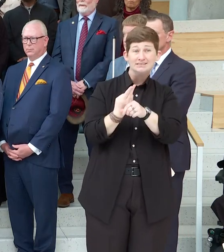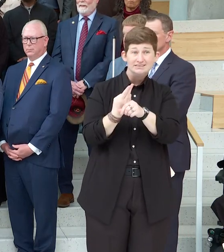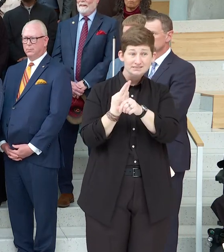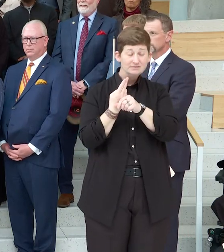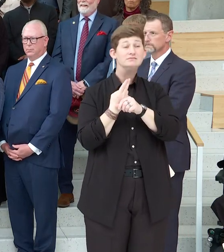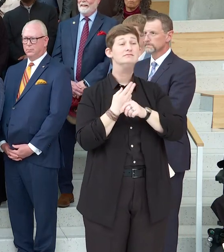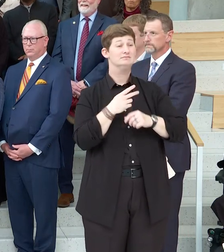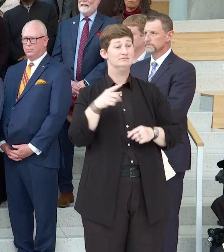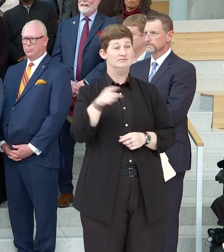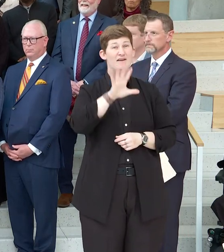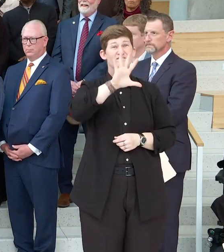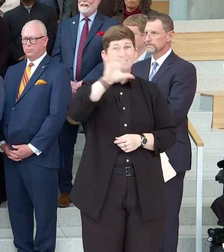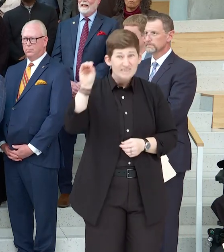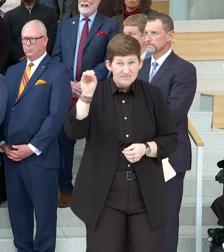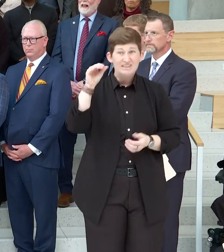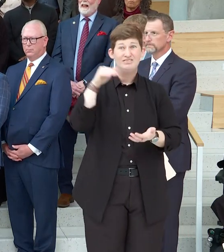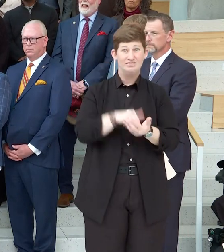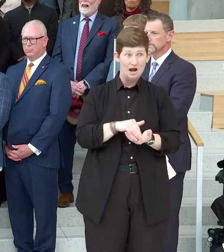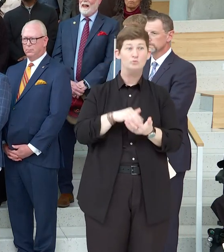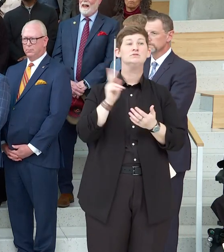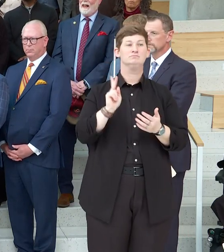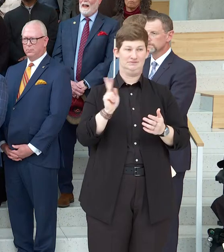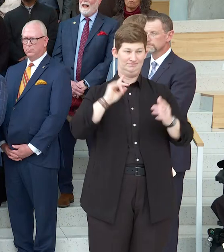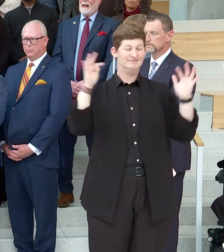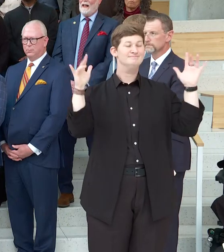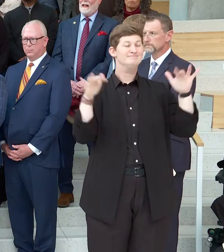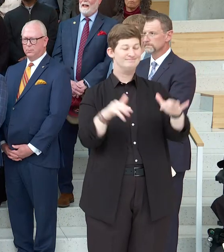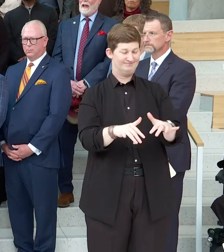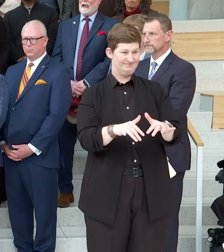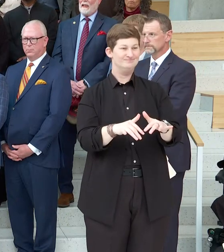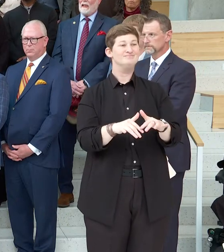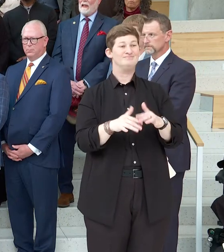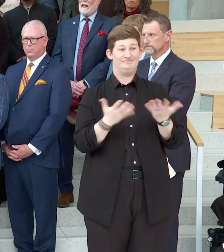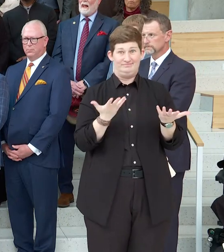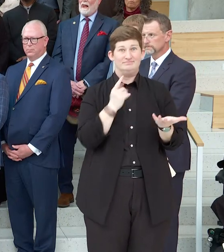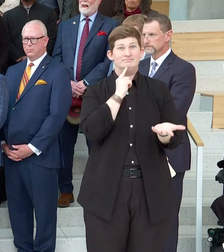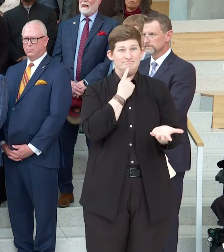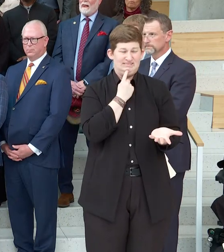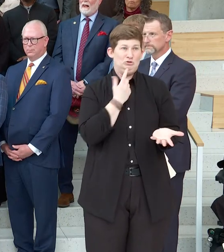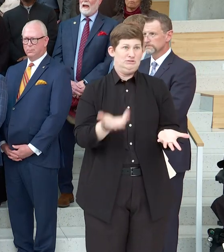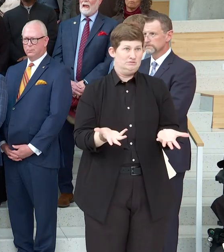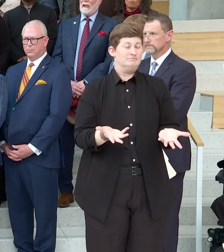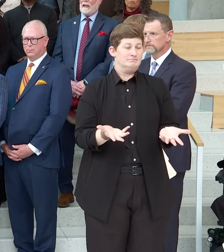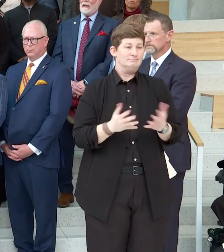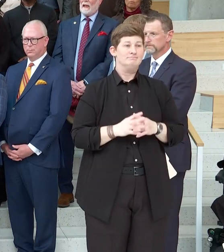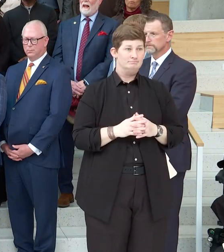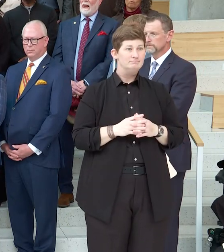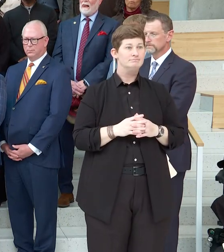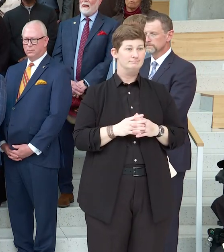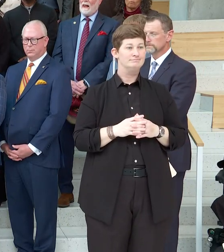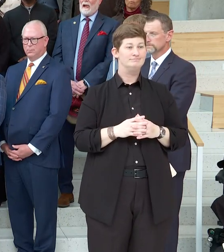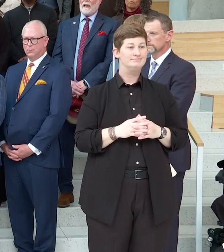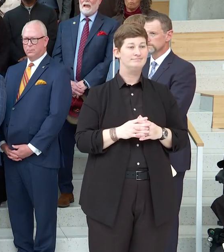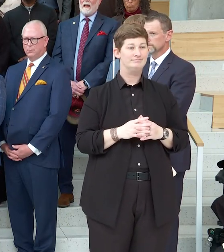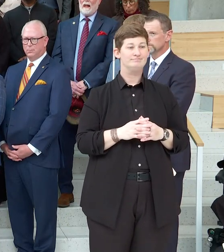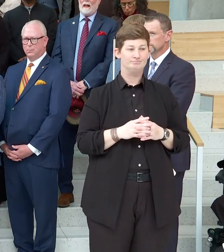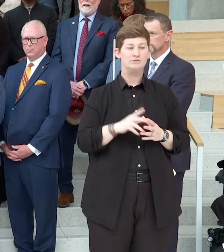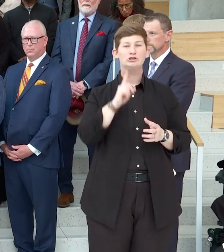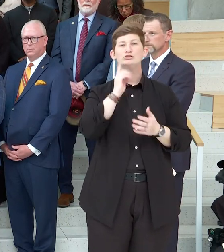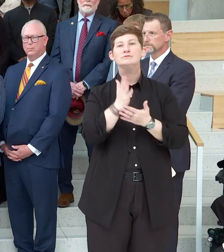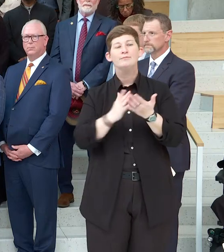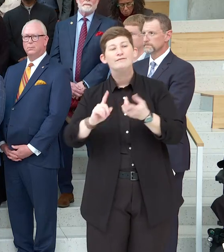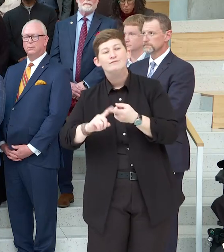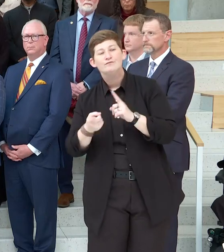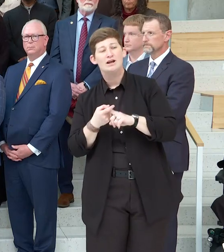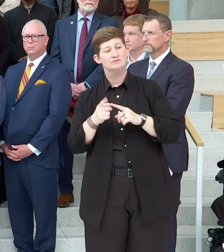will get from the airport to their hotel using public transportation. Some of them will have a friend pick them up. But as I'm sure it is the same with